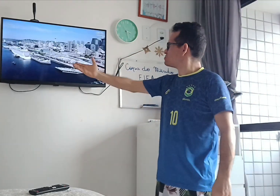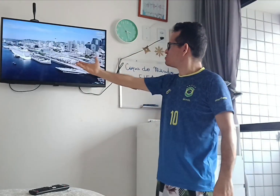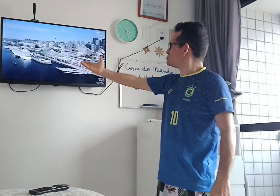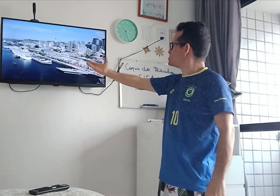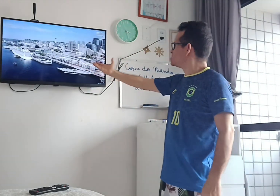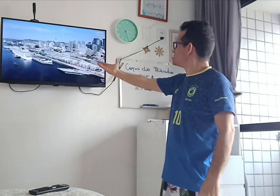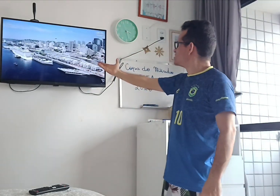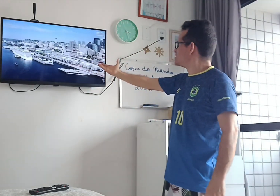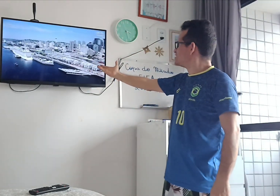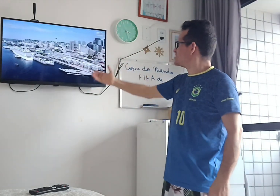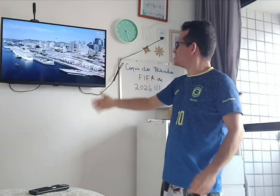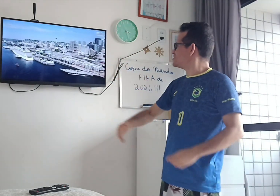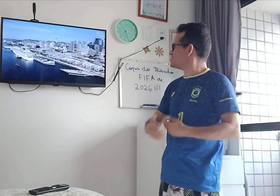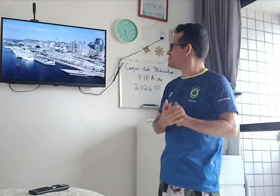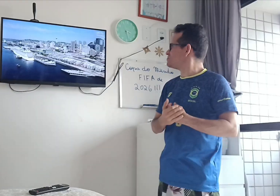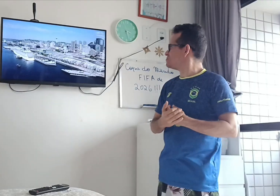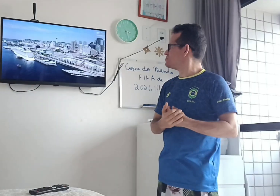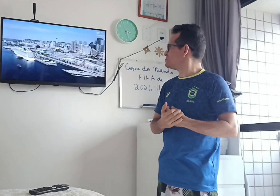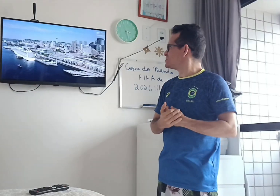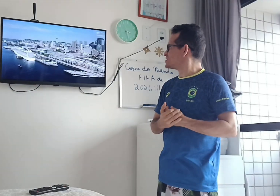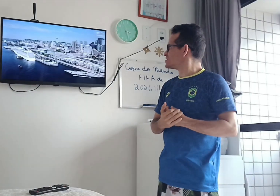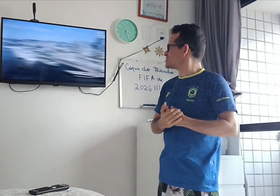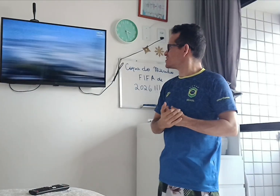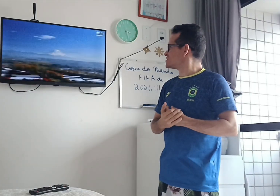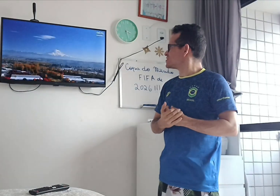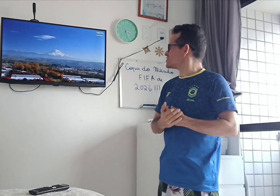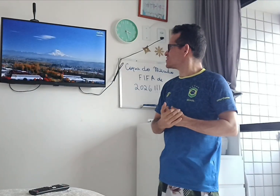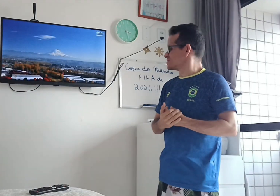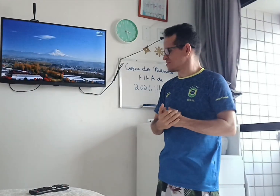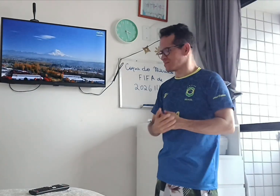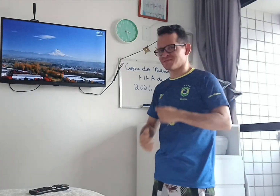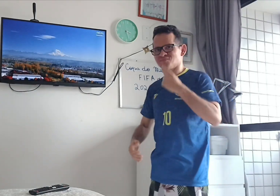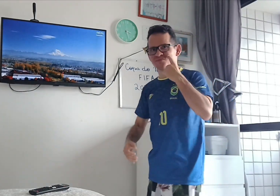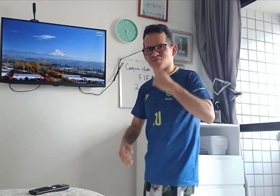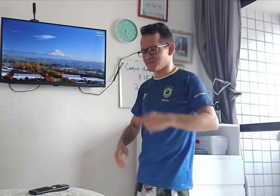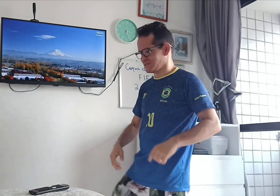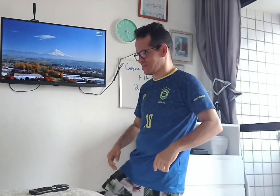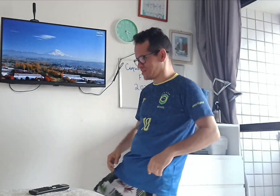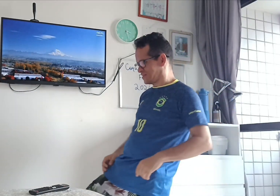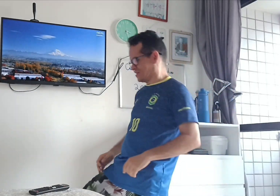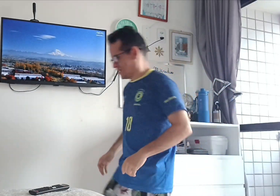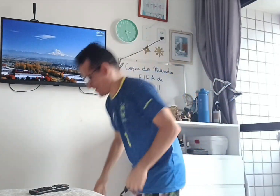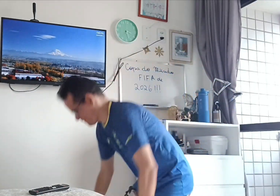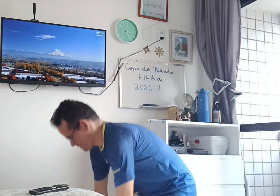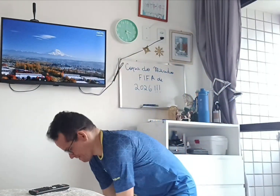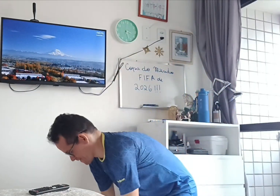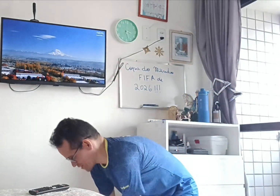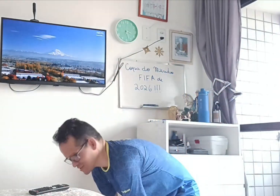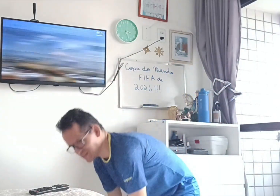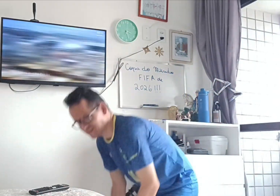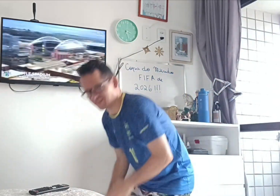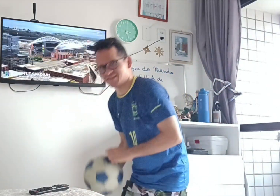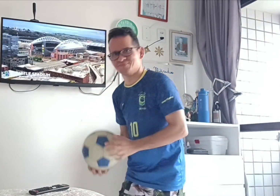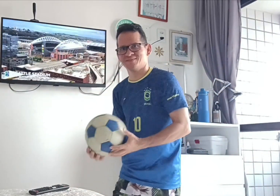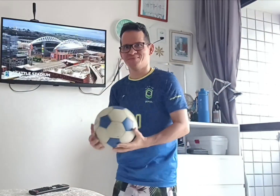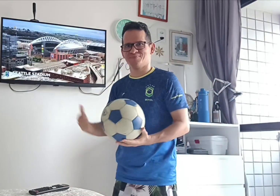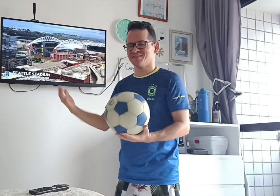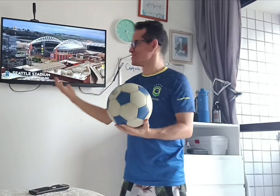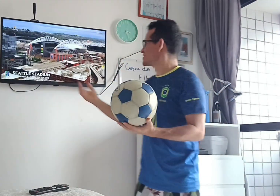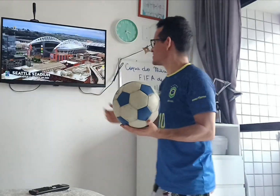Elliott Bay, lakes, and green hills, ferries, coffee culture, and views towards Mount Rainier. Just south of the city center,